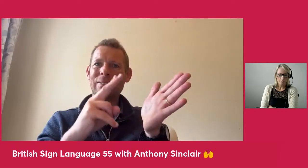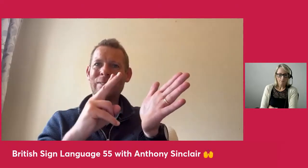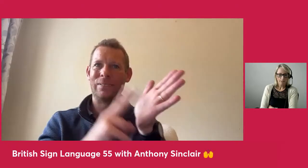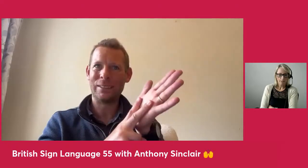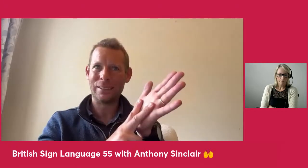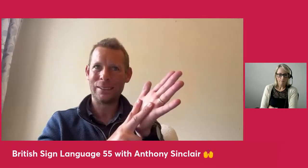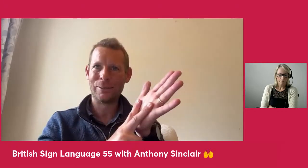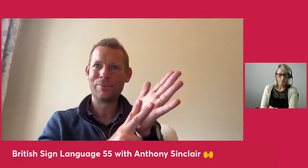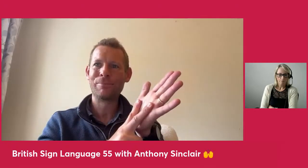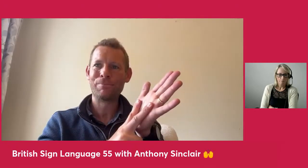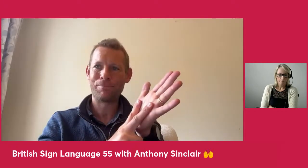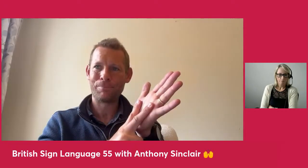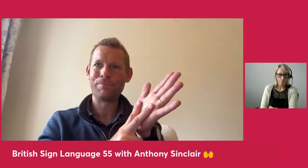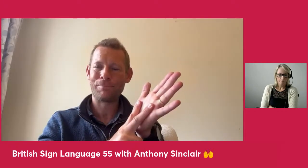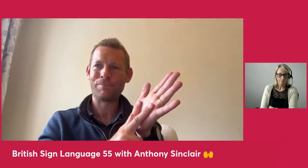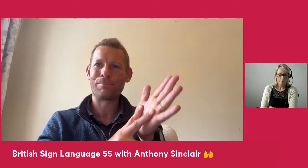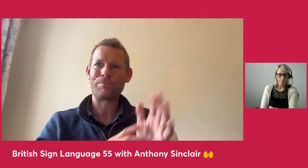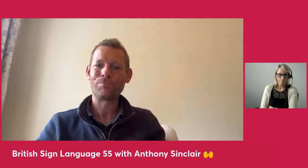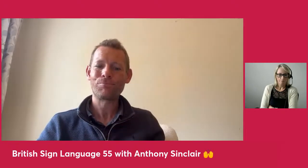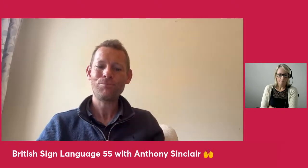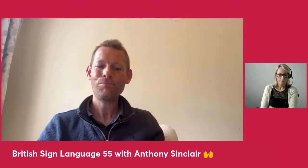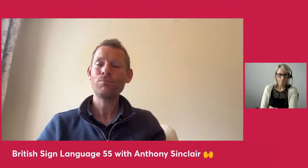Watch TV.